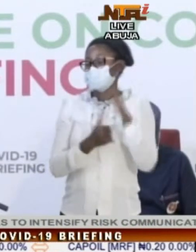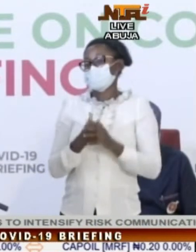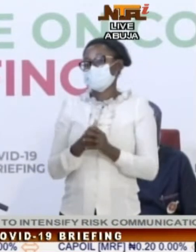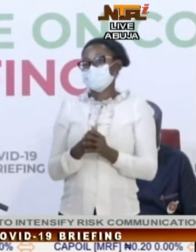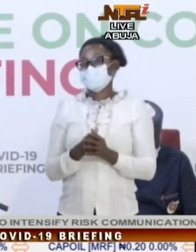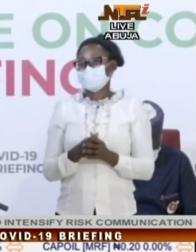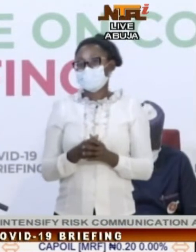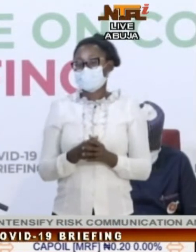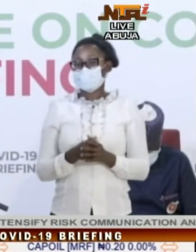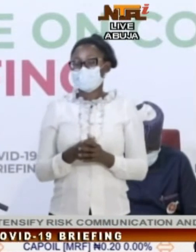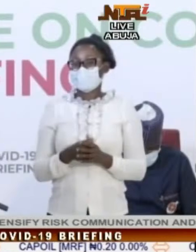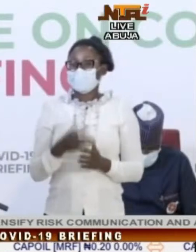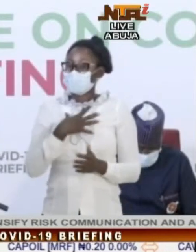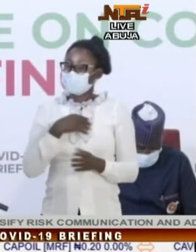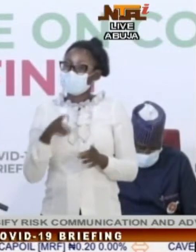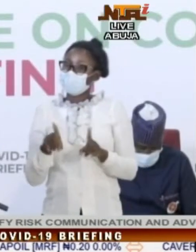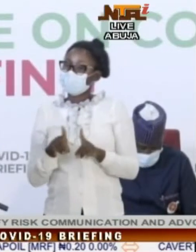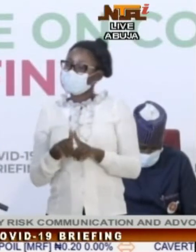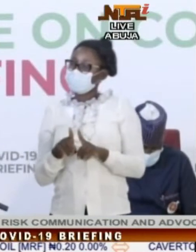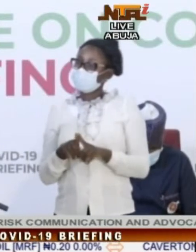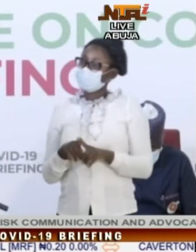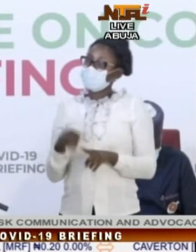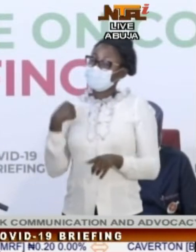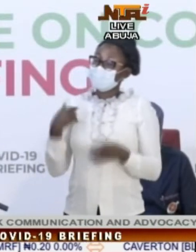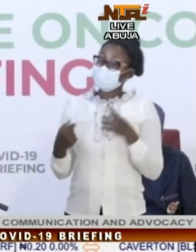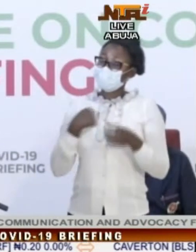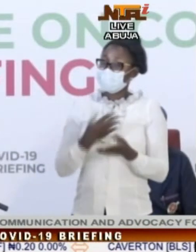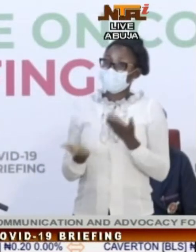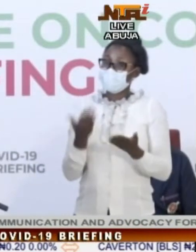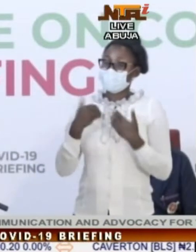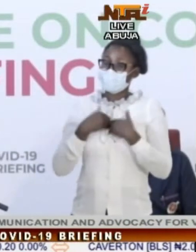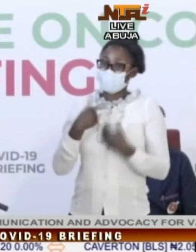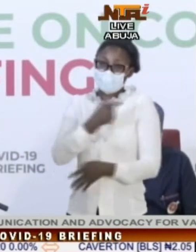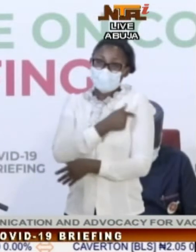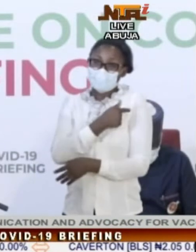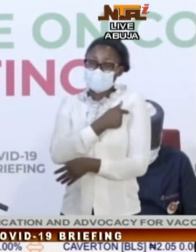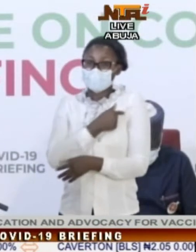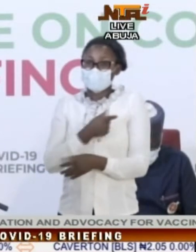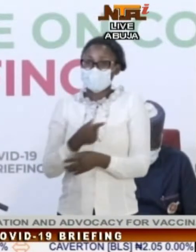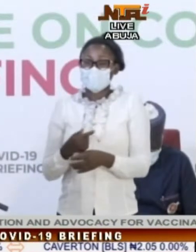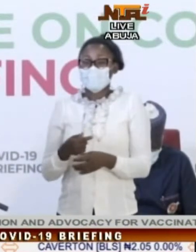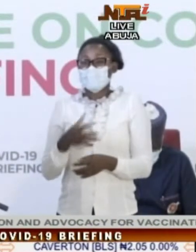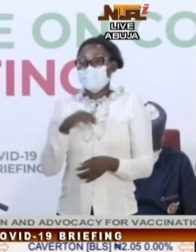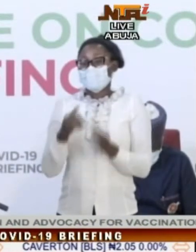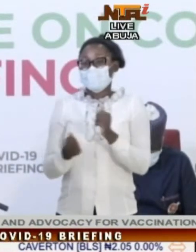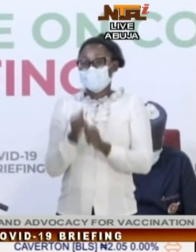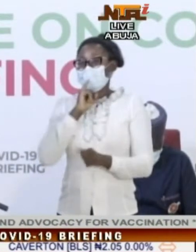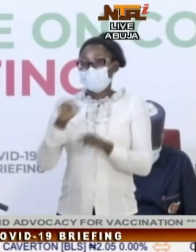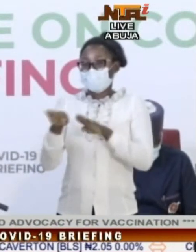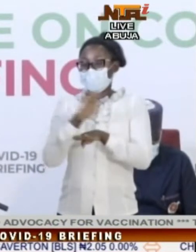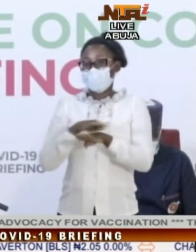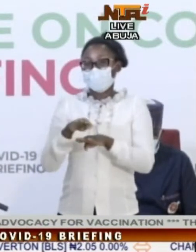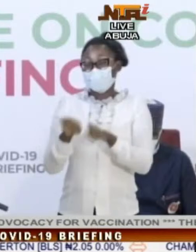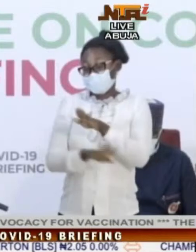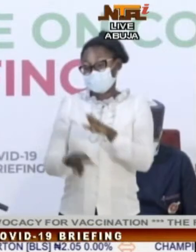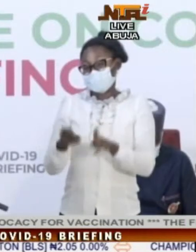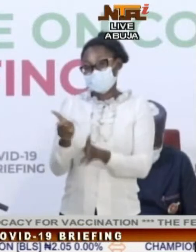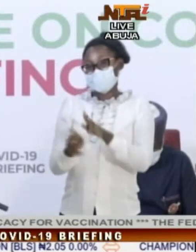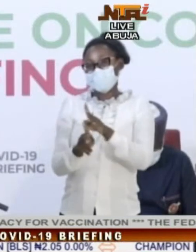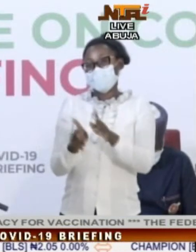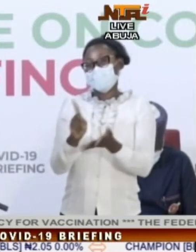In terms of vaccine, I'm sure you may have questions for the Executive Director of the Primary Healthcare Development Agency, but just want